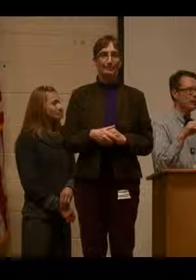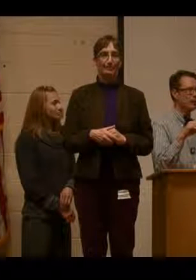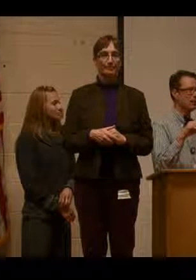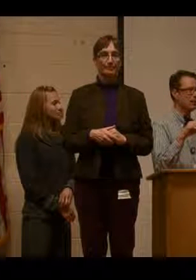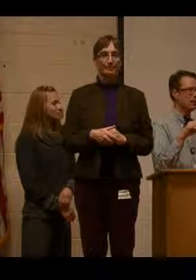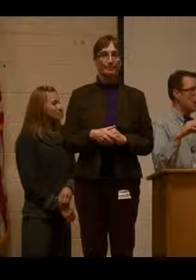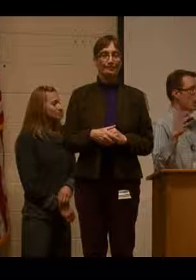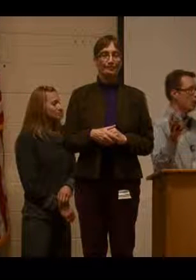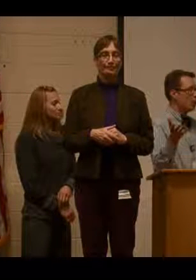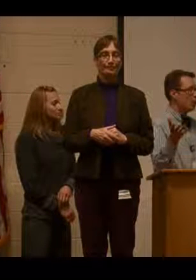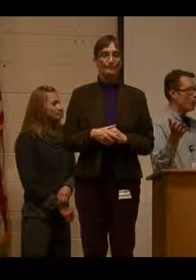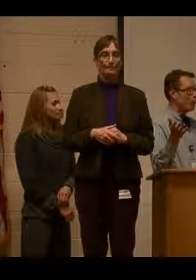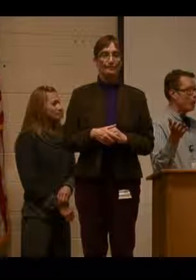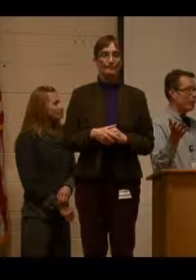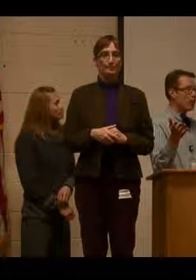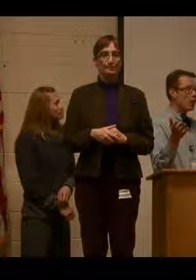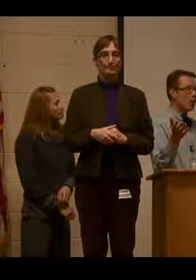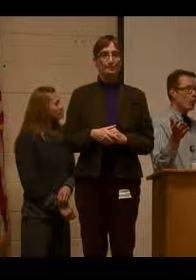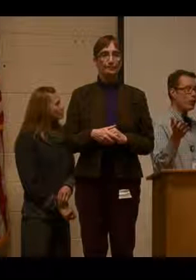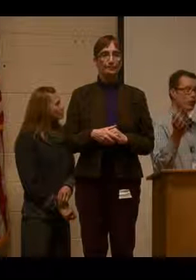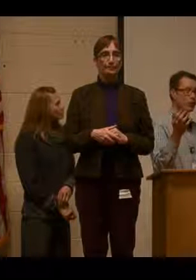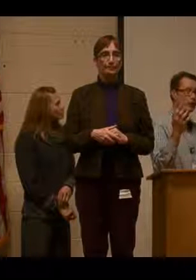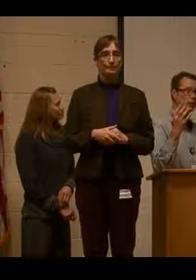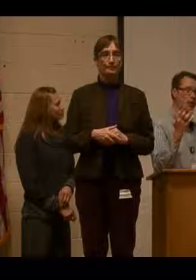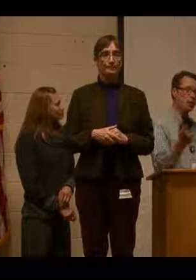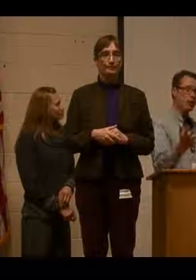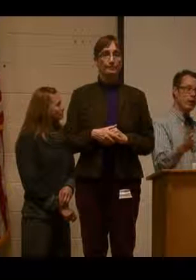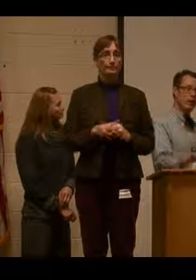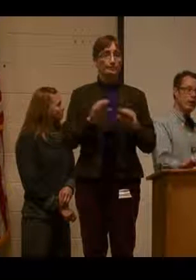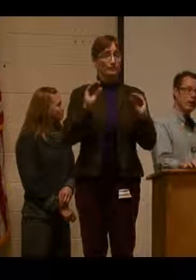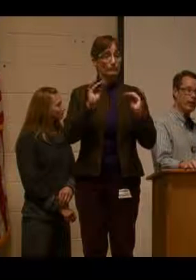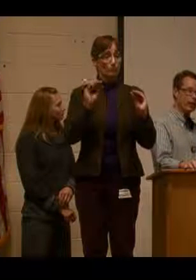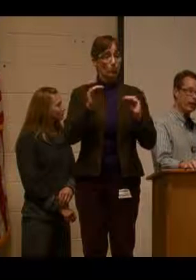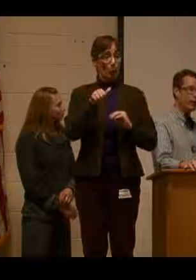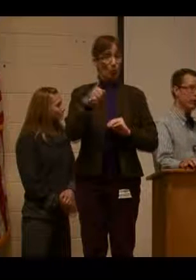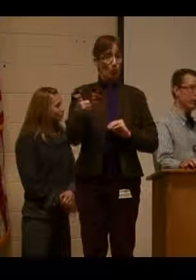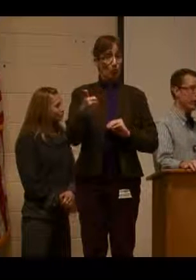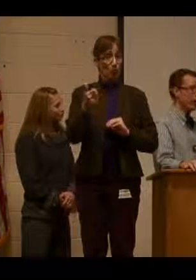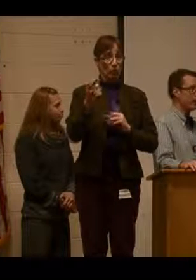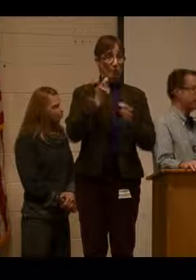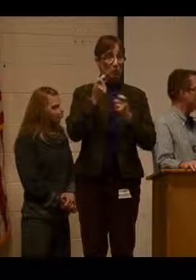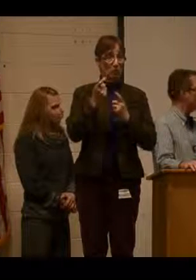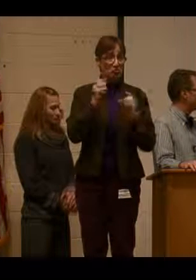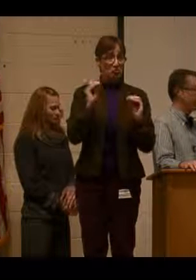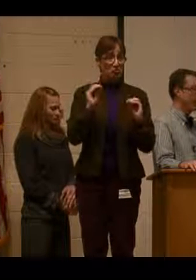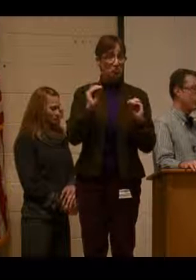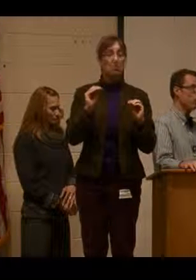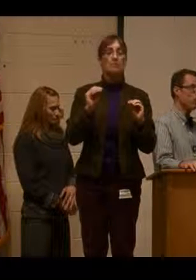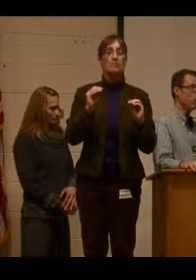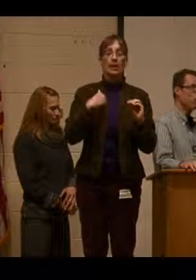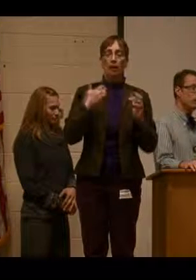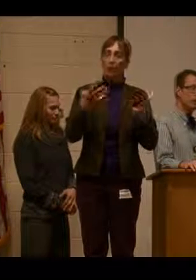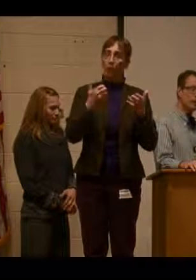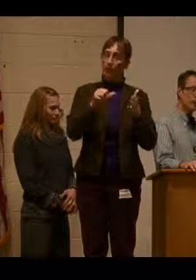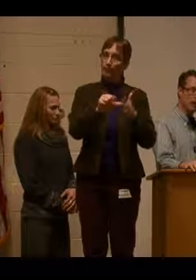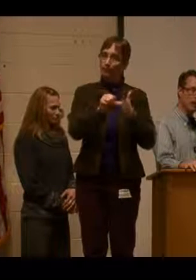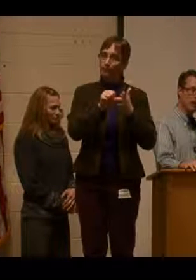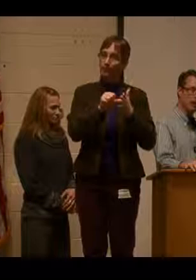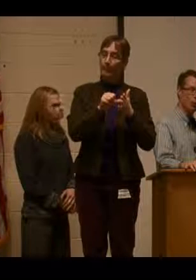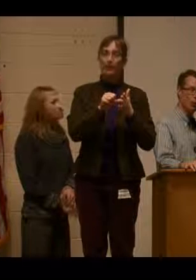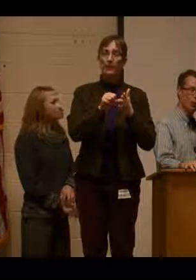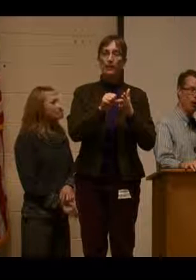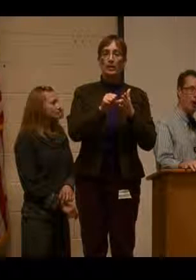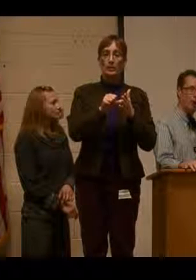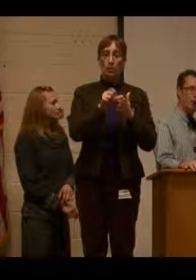Well, if there's no other questions, I just want to reiterate again that we would need to hear from you